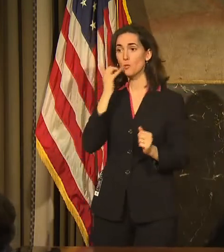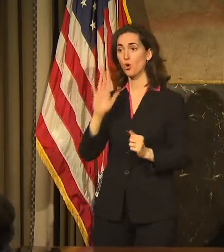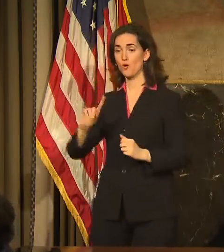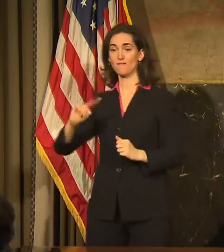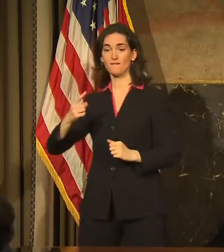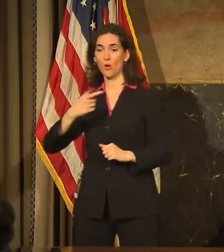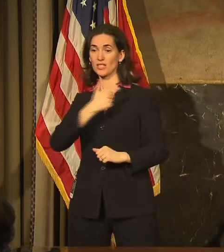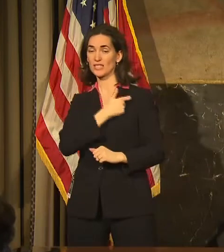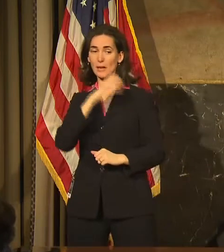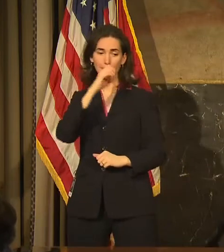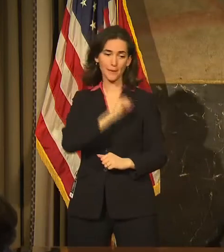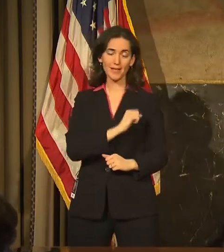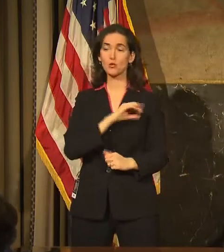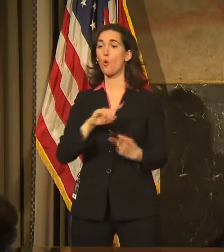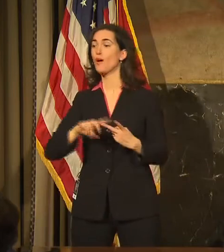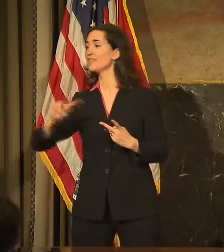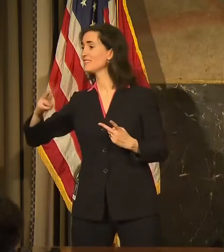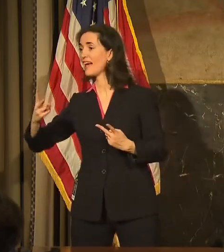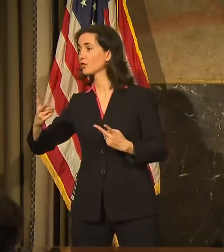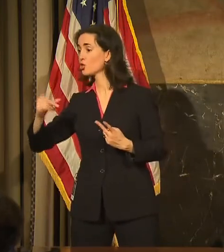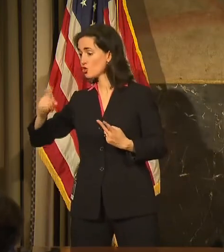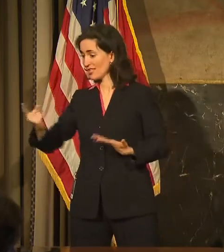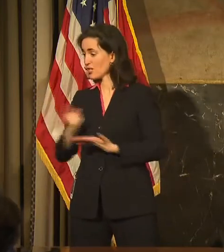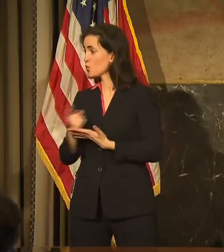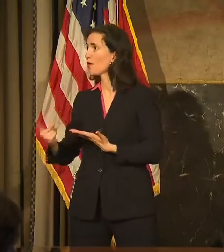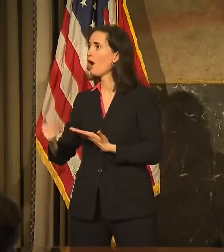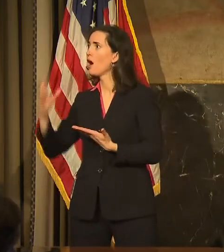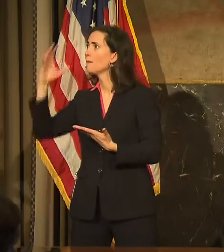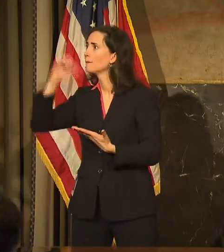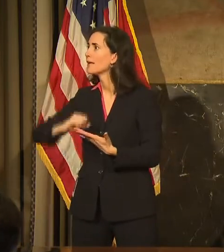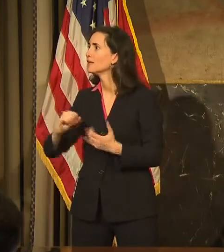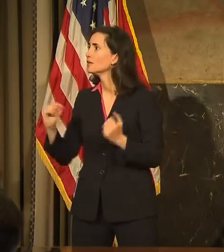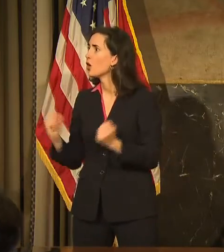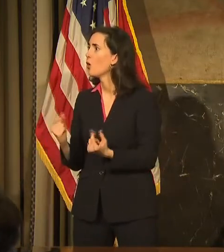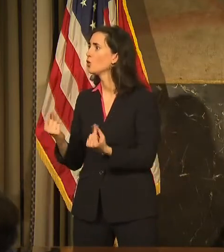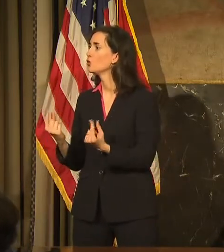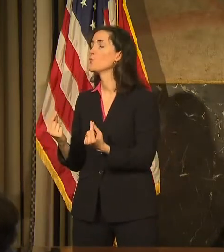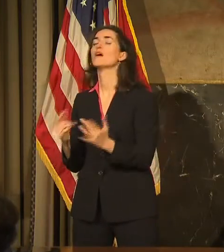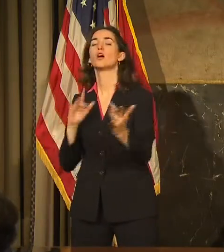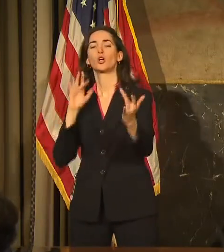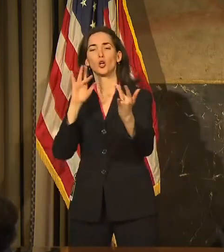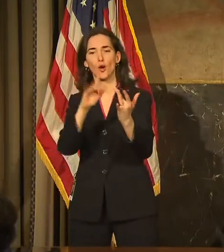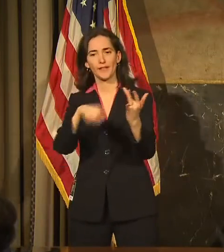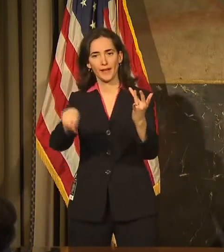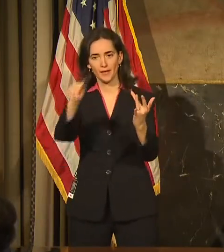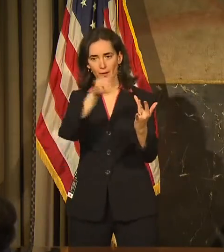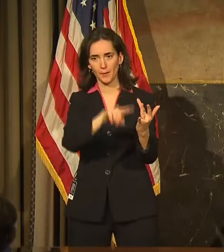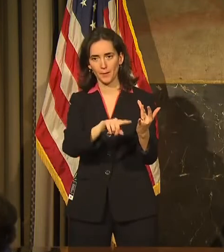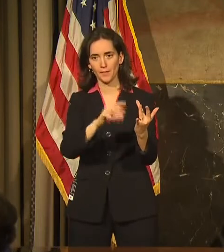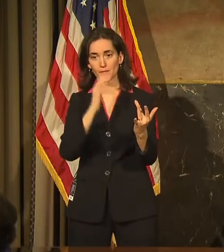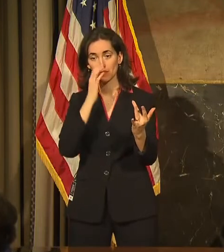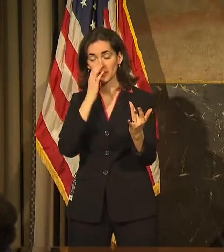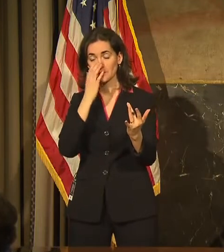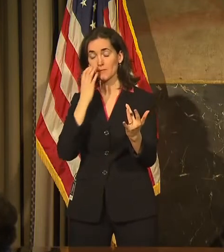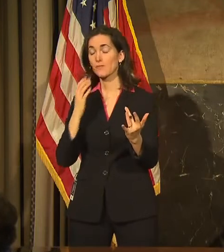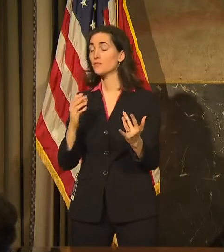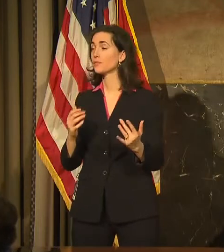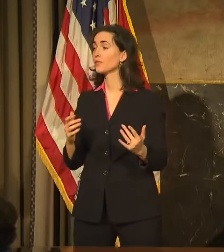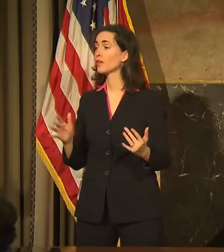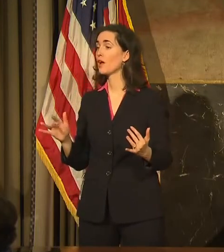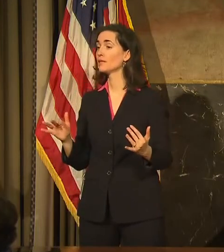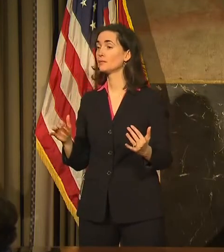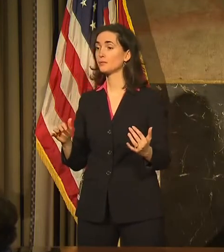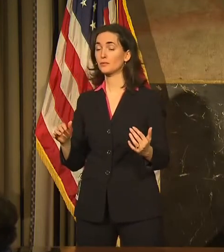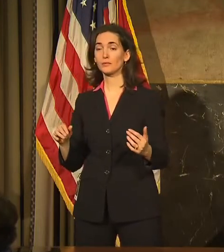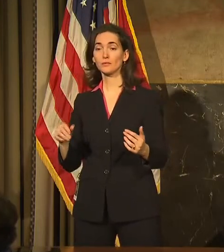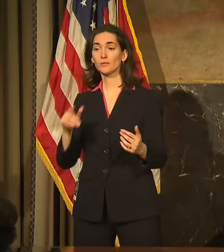first dose or your second dose if it was scheduled for this week. Follow back up with them, and then for everybody who's looking for